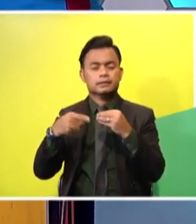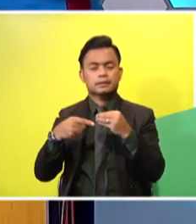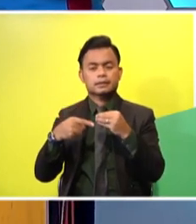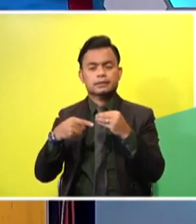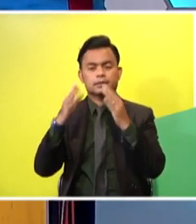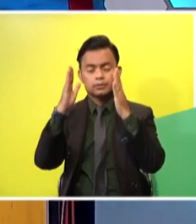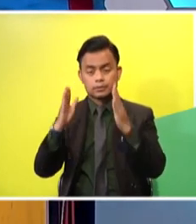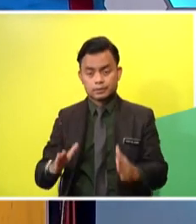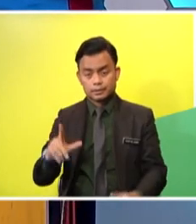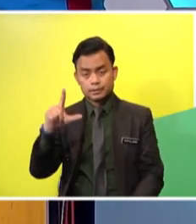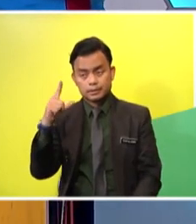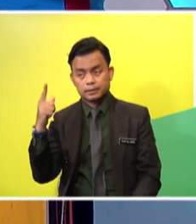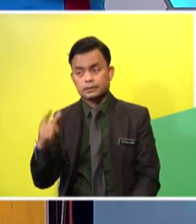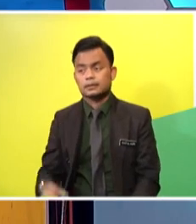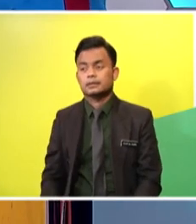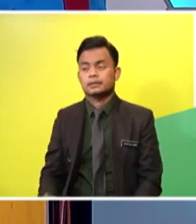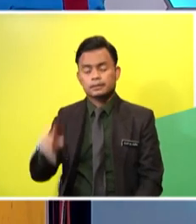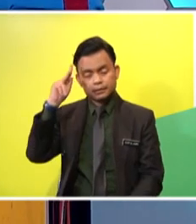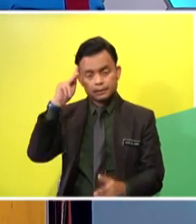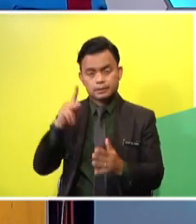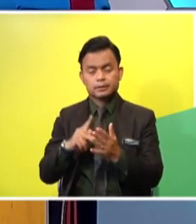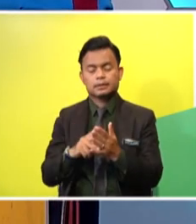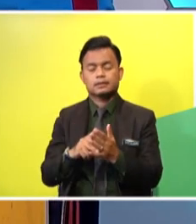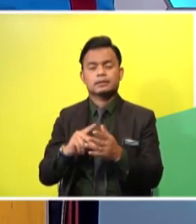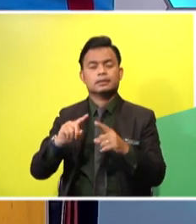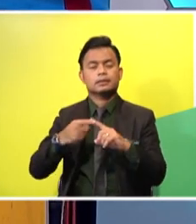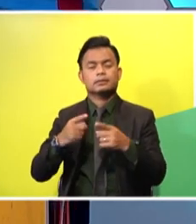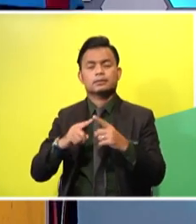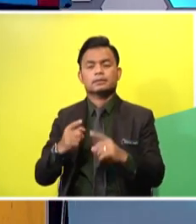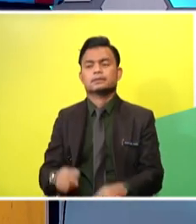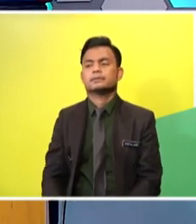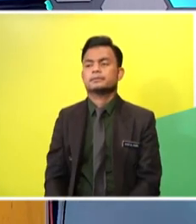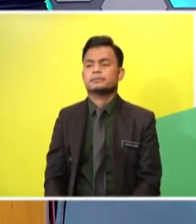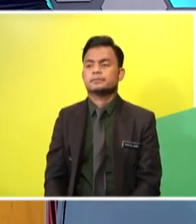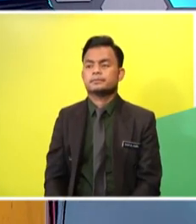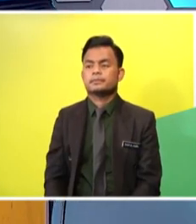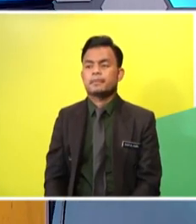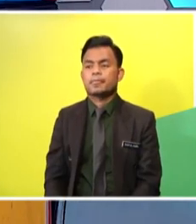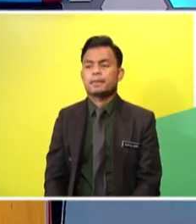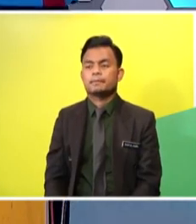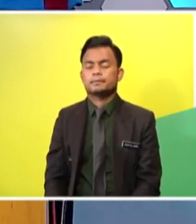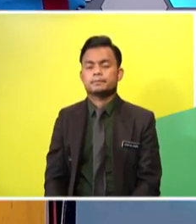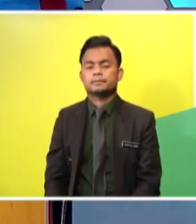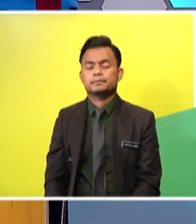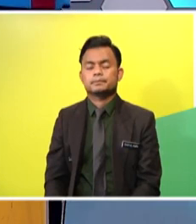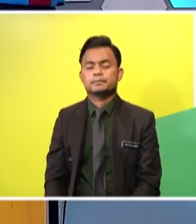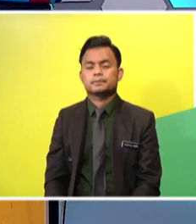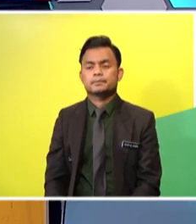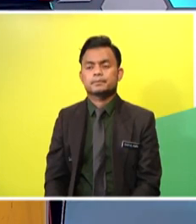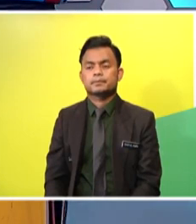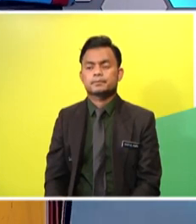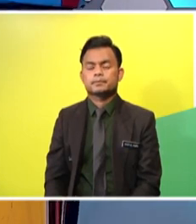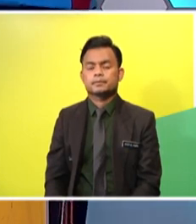Ping Ping, you know her? It's about Lai Yixin. Okay. Let me read the email from Lai